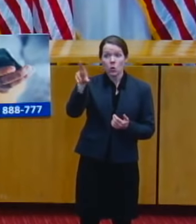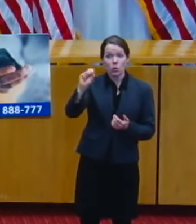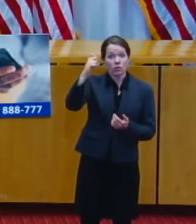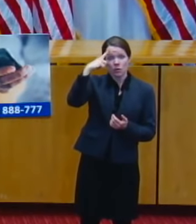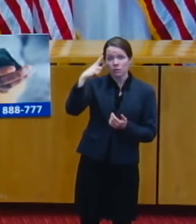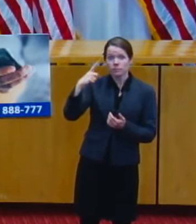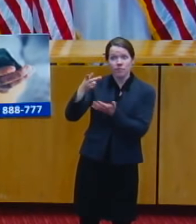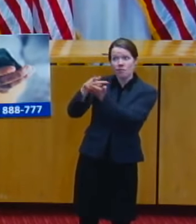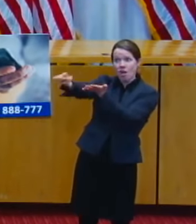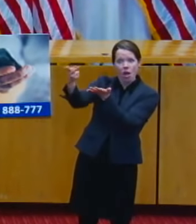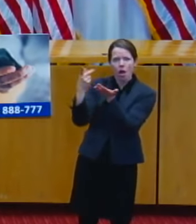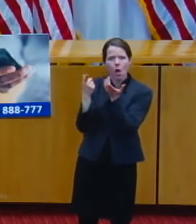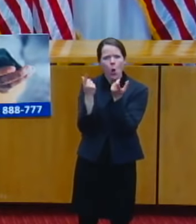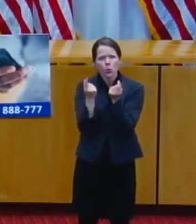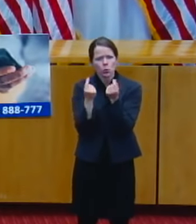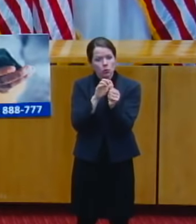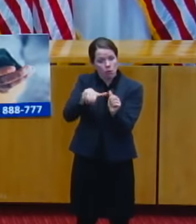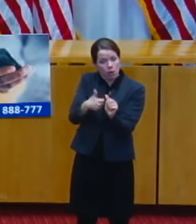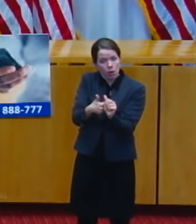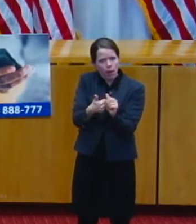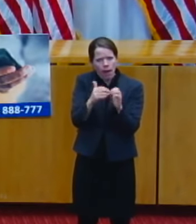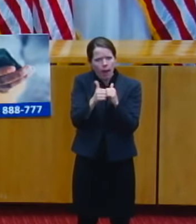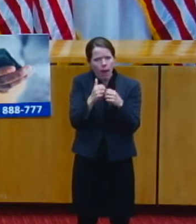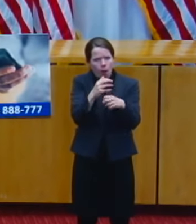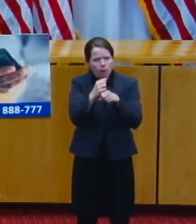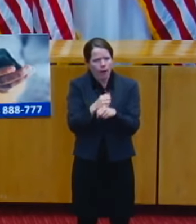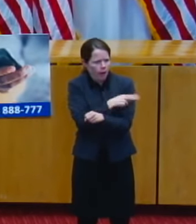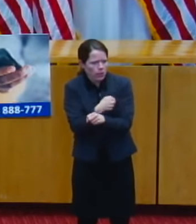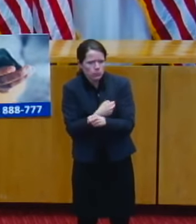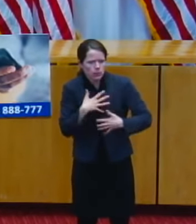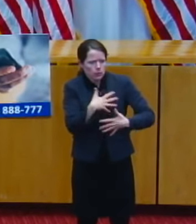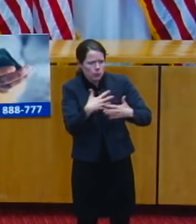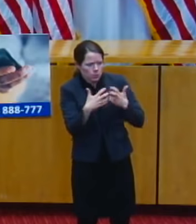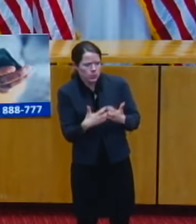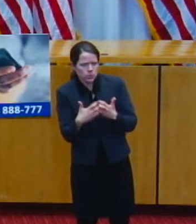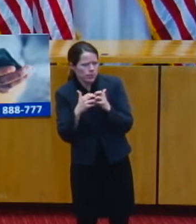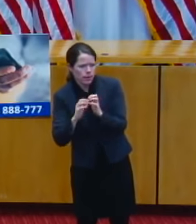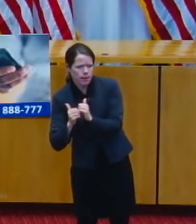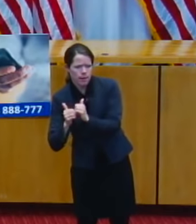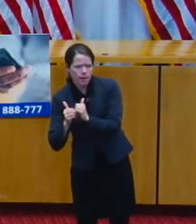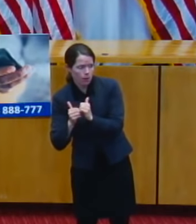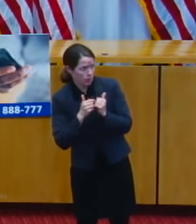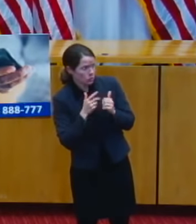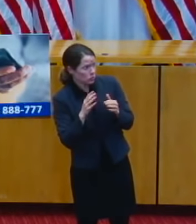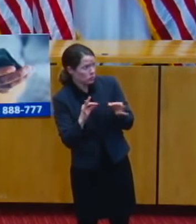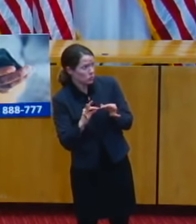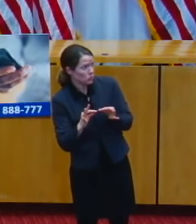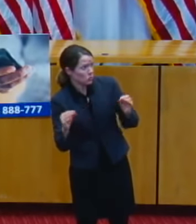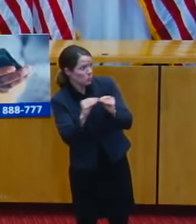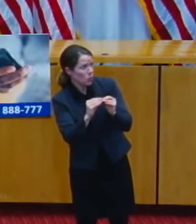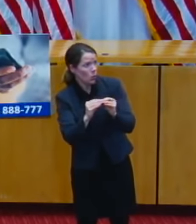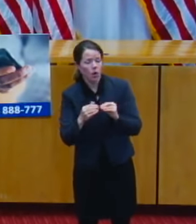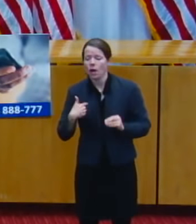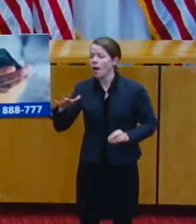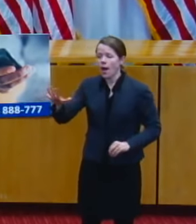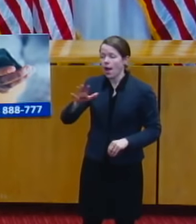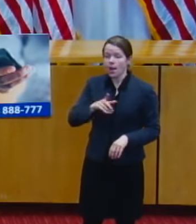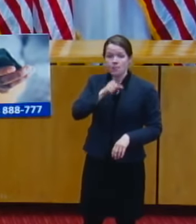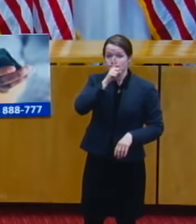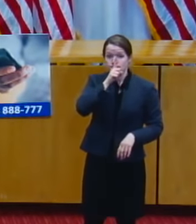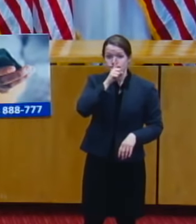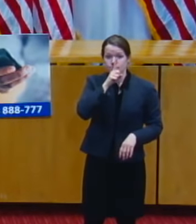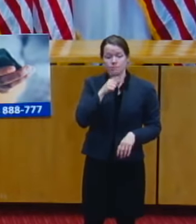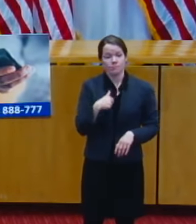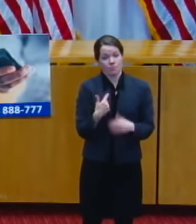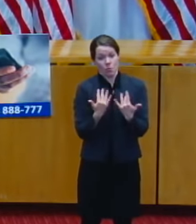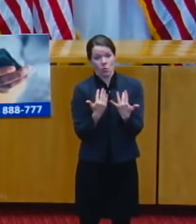through other strategies as well. Can you share anything more on that? No, because what I've always said about this stuff, until it actually arrives, it